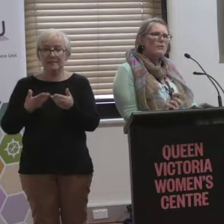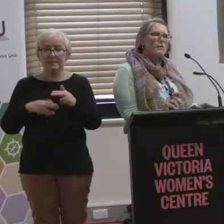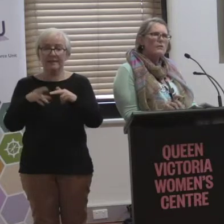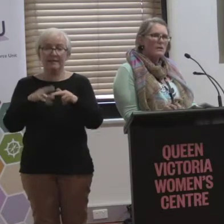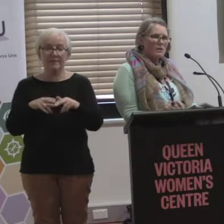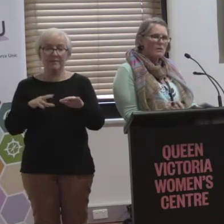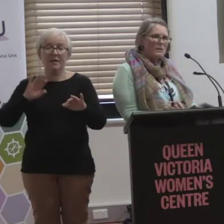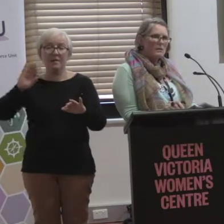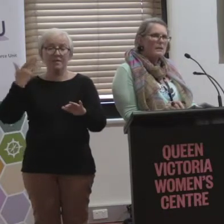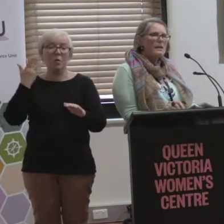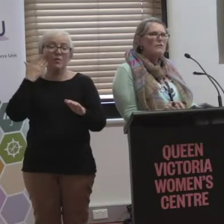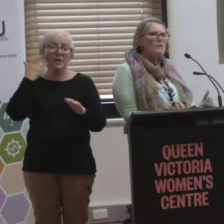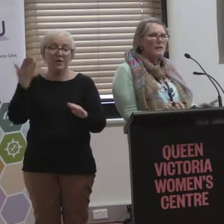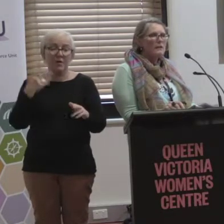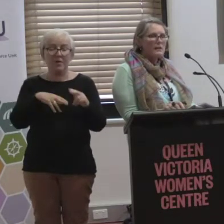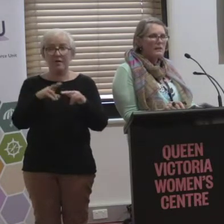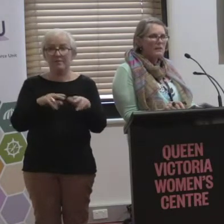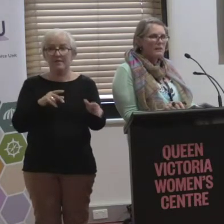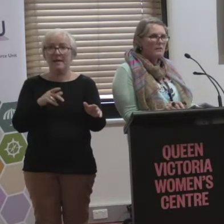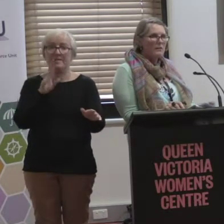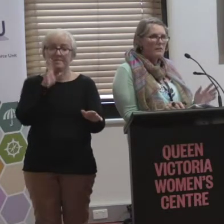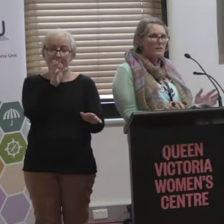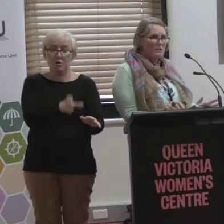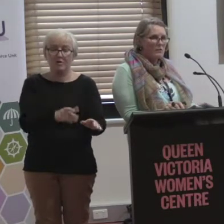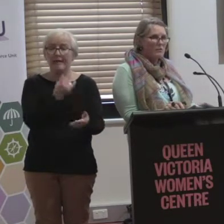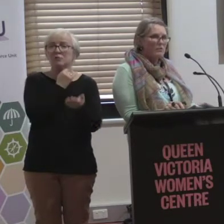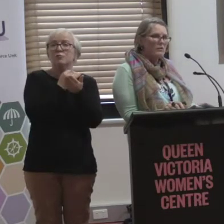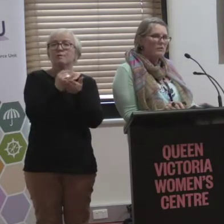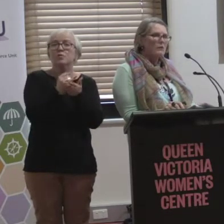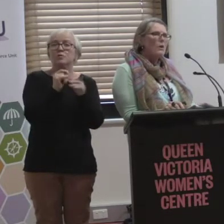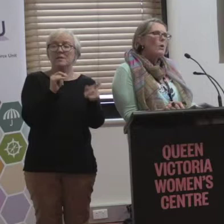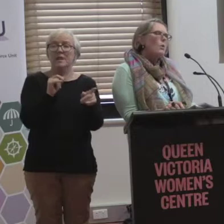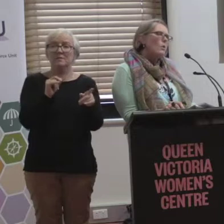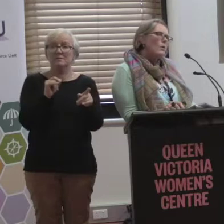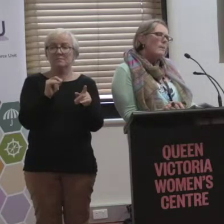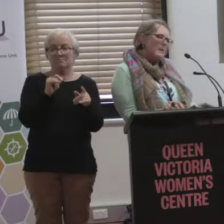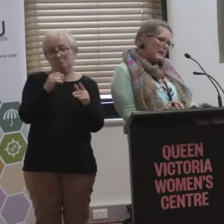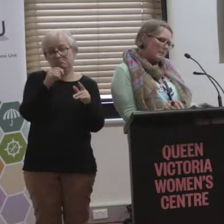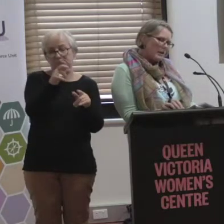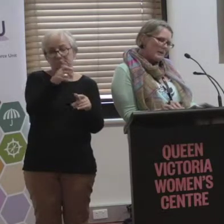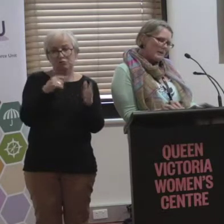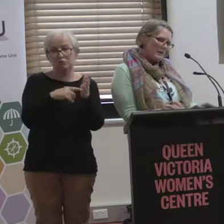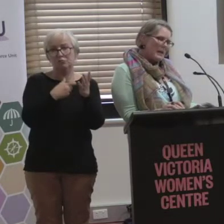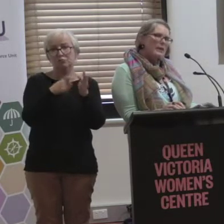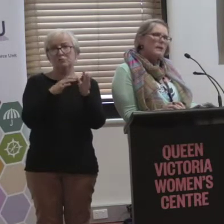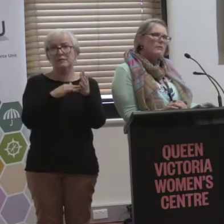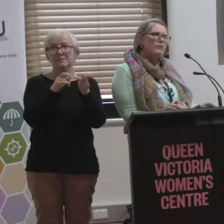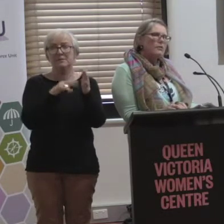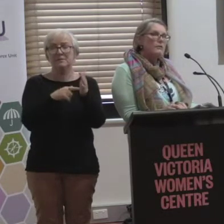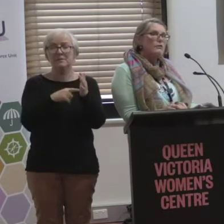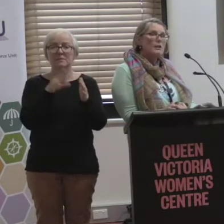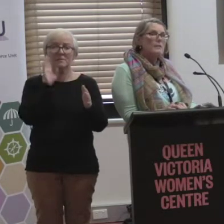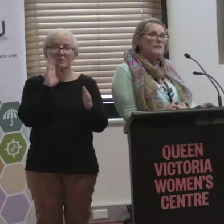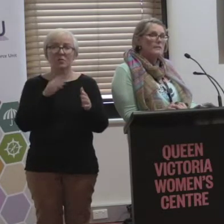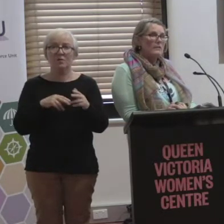has refused that treatment in either an advanced care directive, such as an instructional directive, or in a previously made